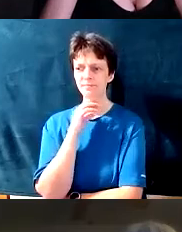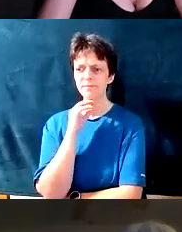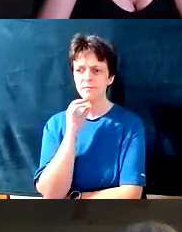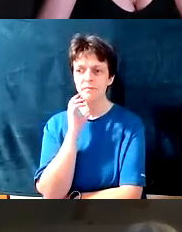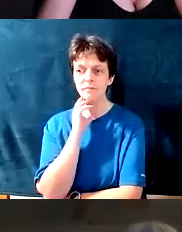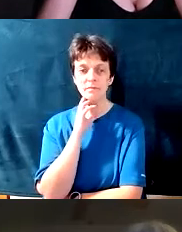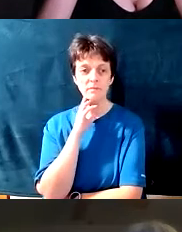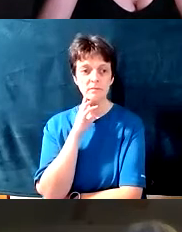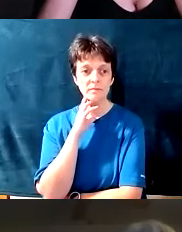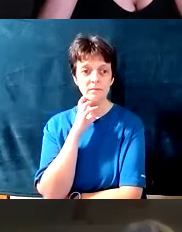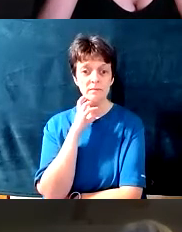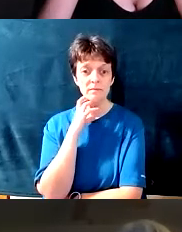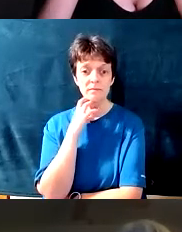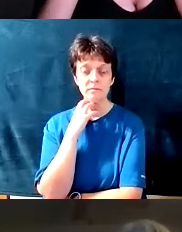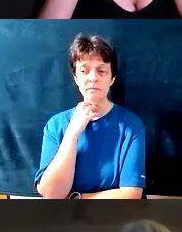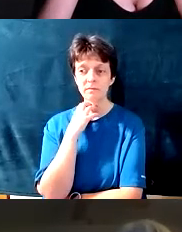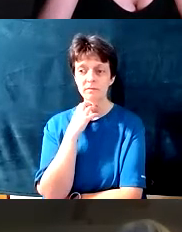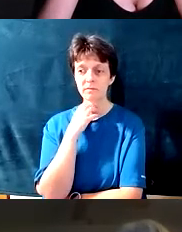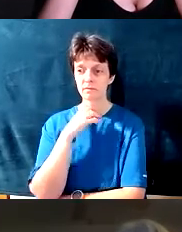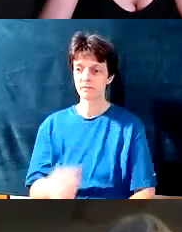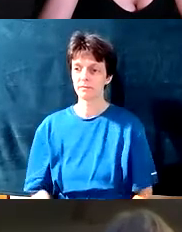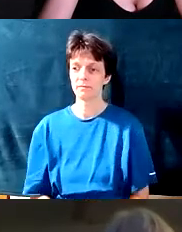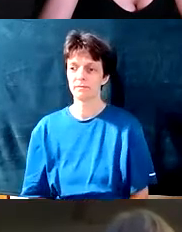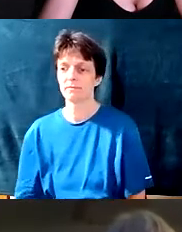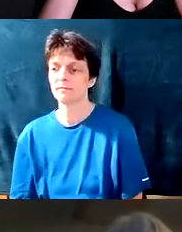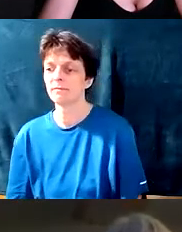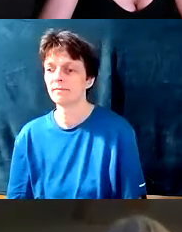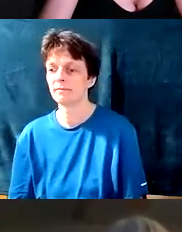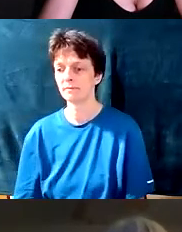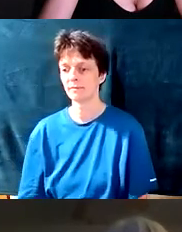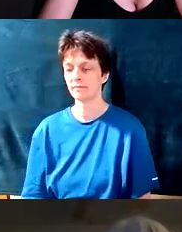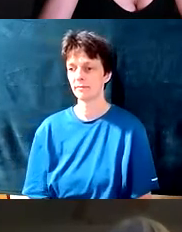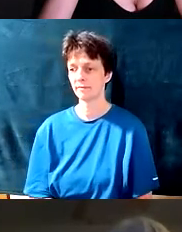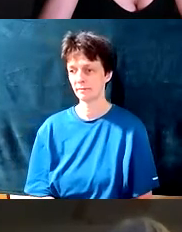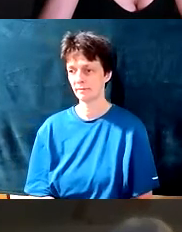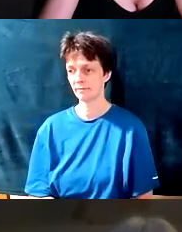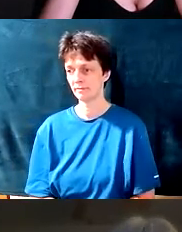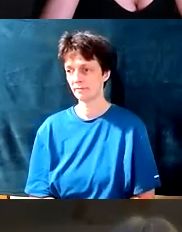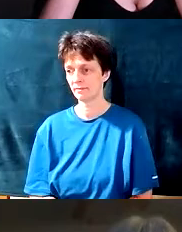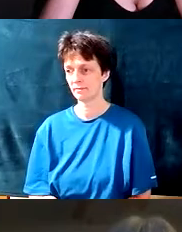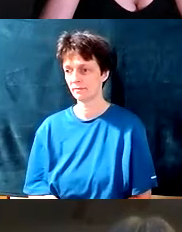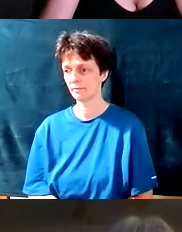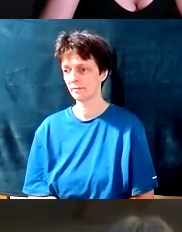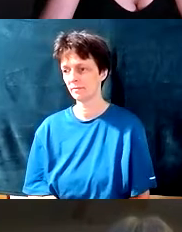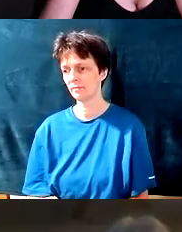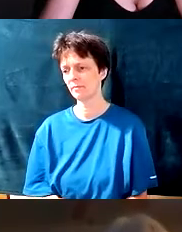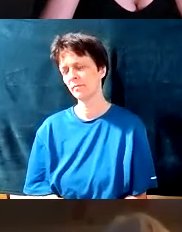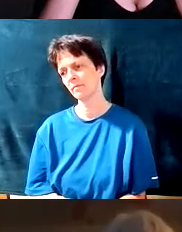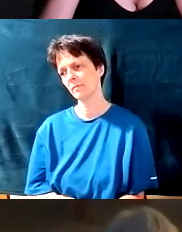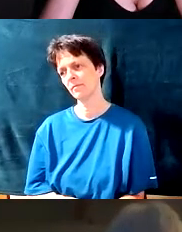Chris, Yes. I have a question. Go ahead, Jerry. Don't anyone go call